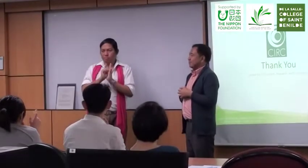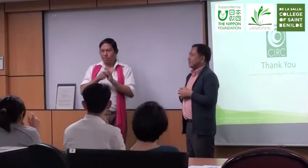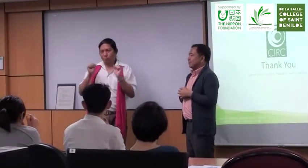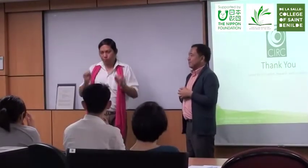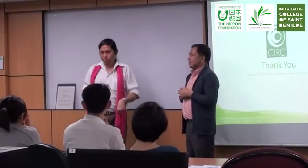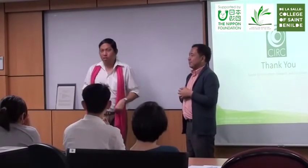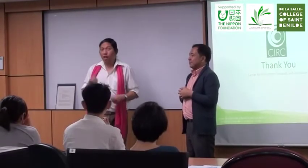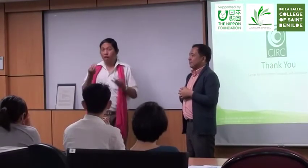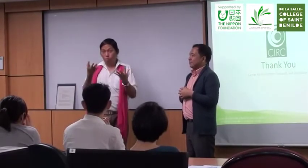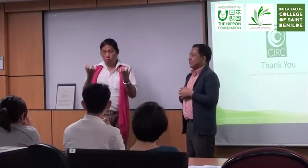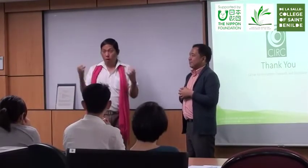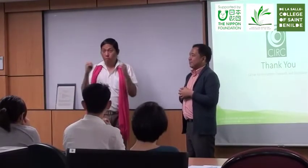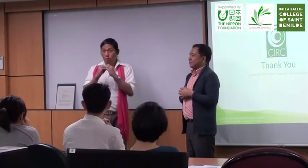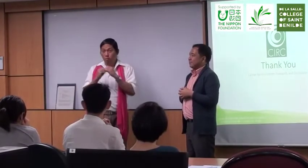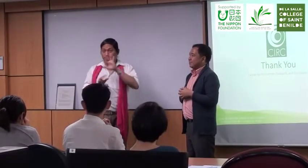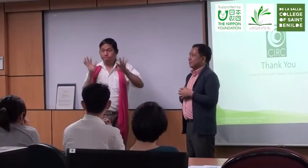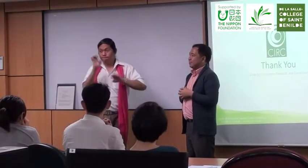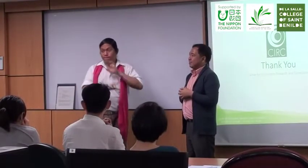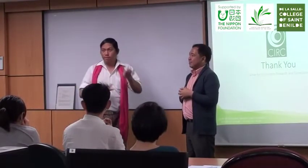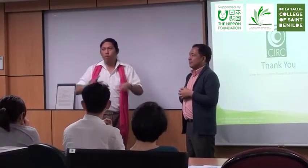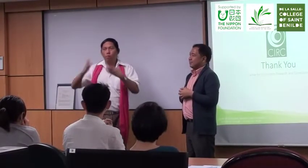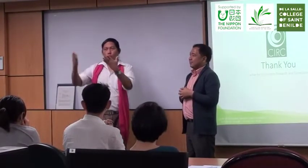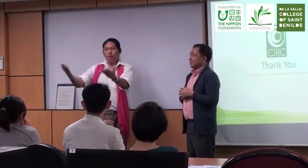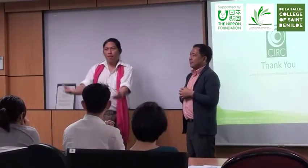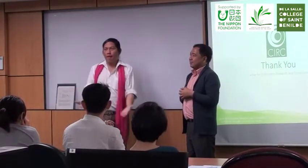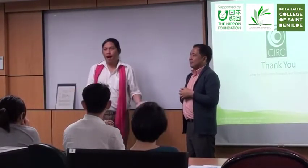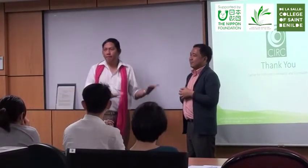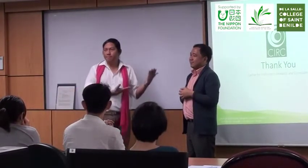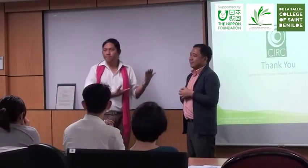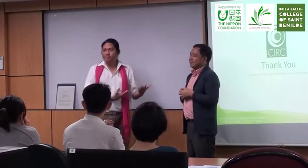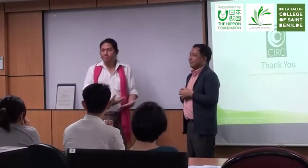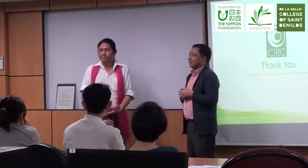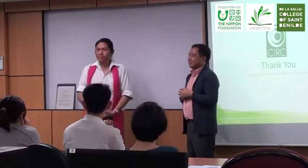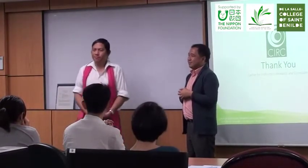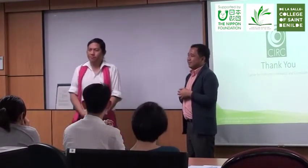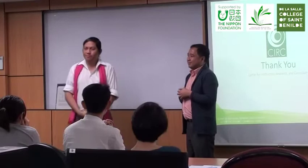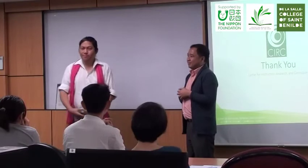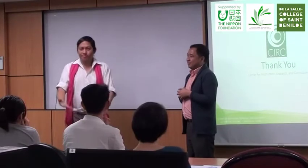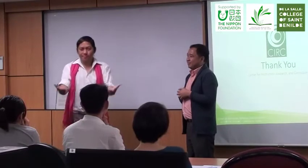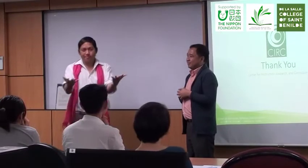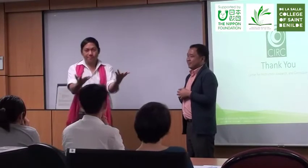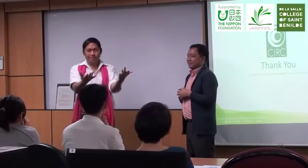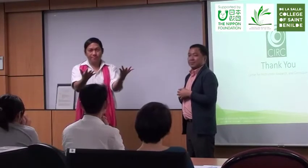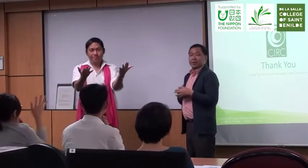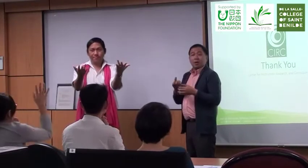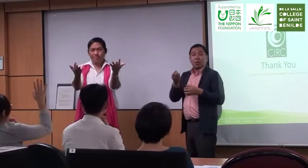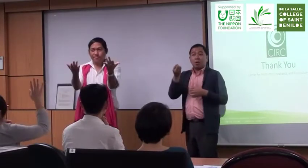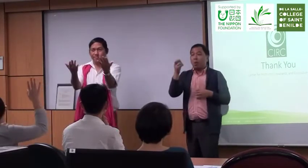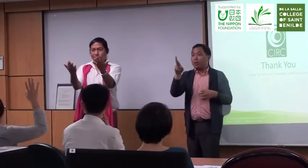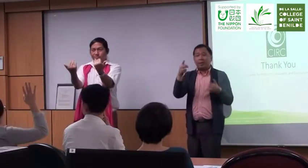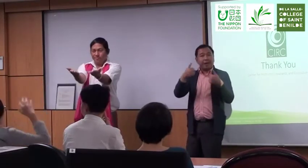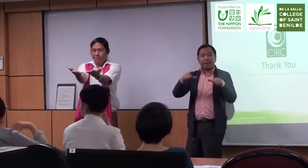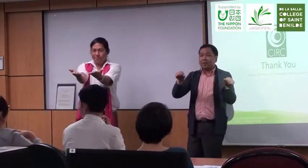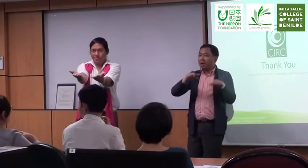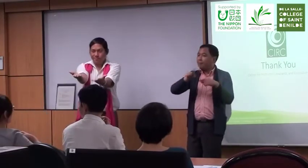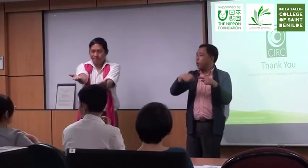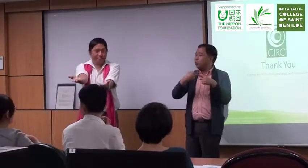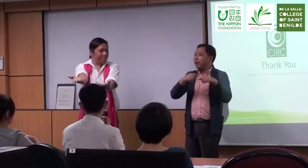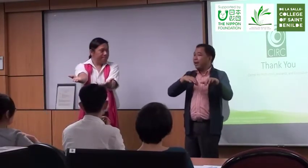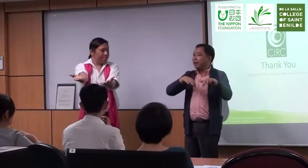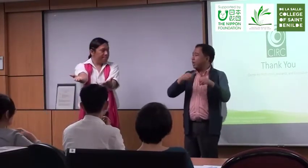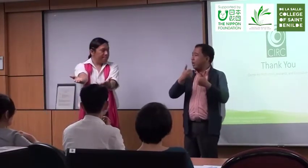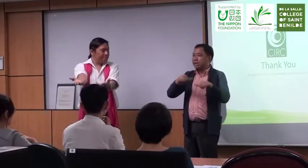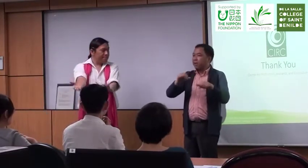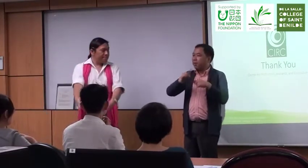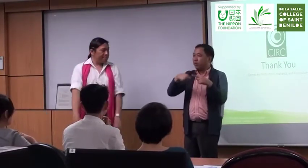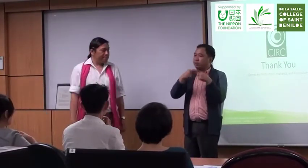And then enough time, 20 minutes back are left. So if you have questions, they're very welcome. Or anything about action